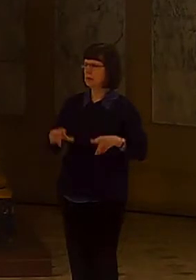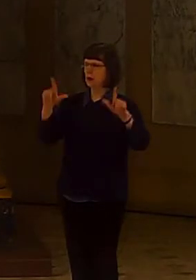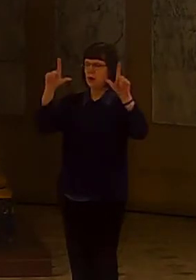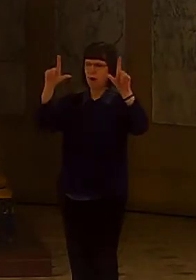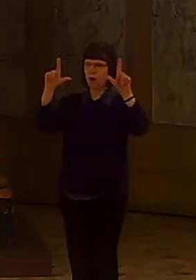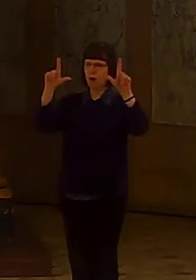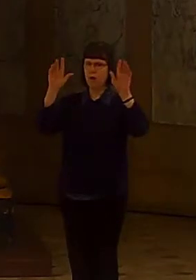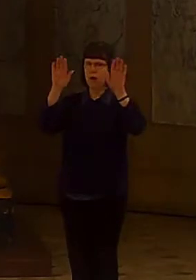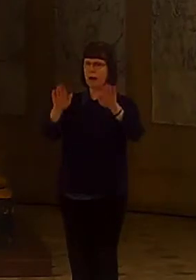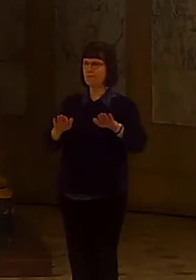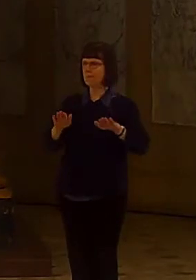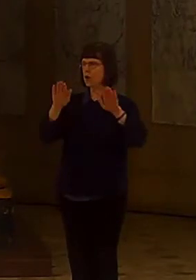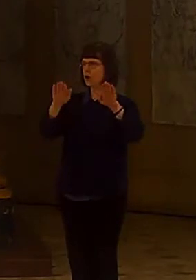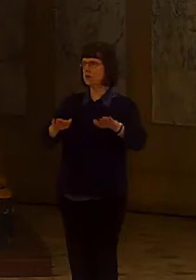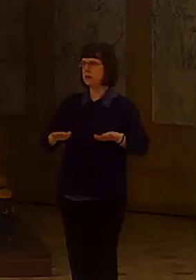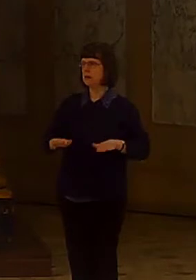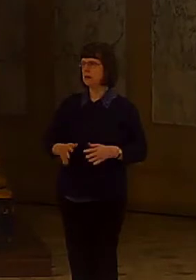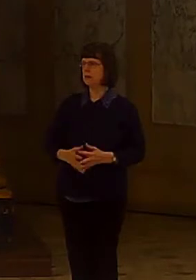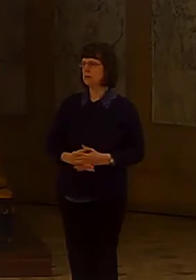mercy.